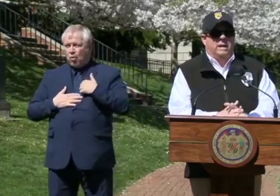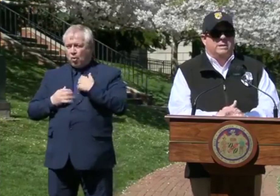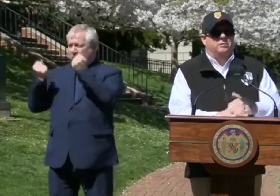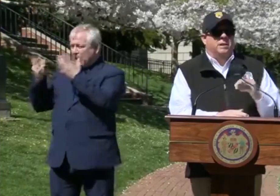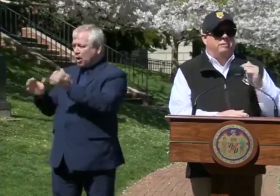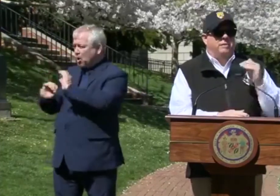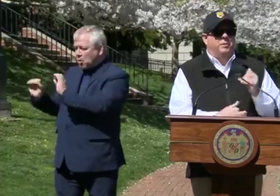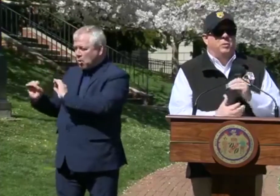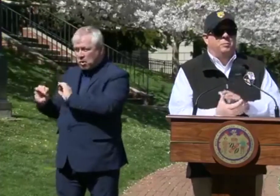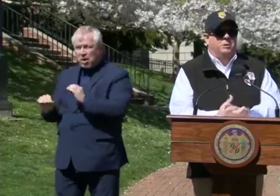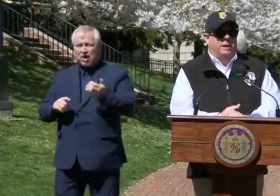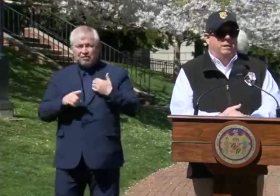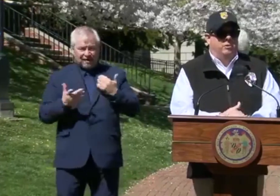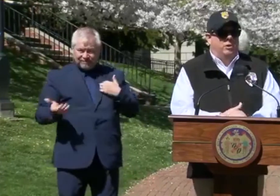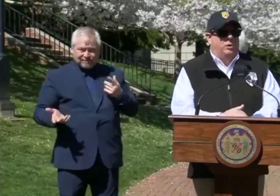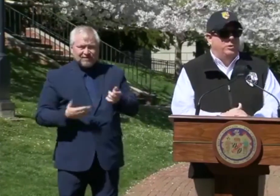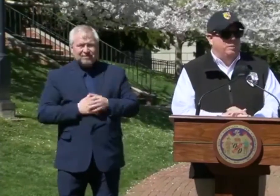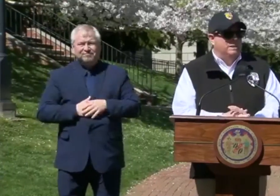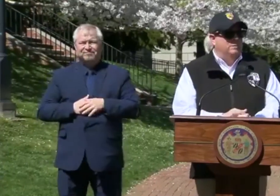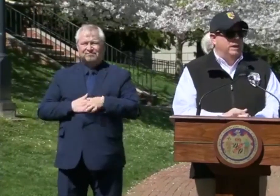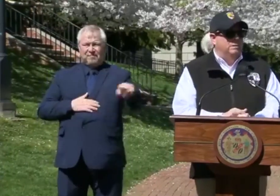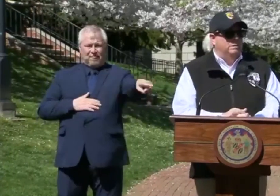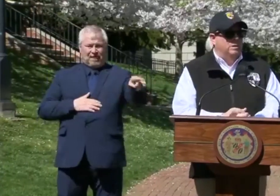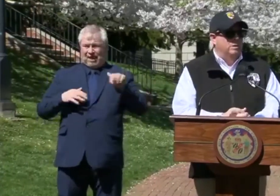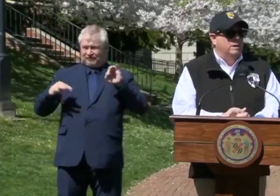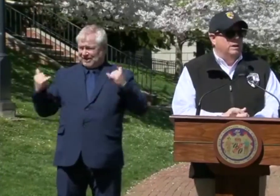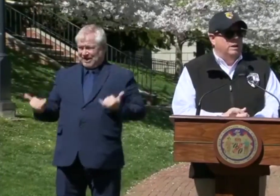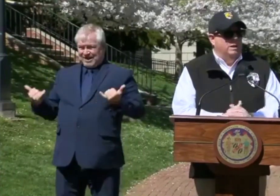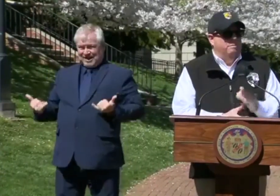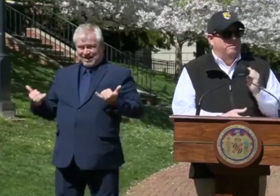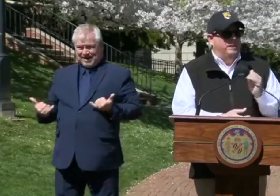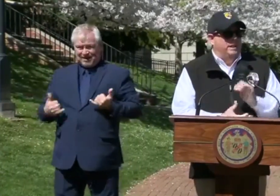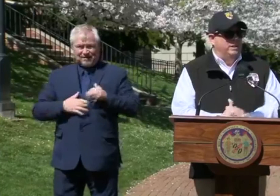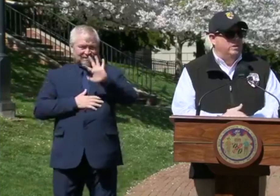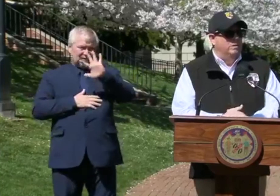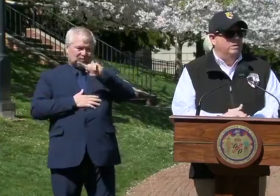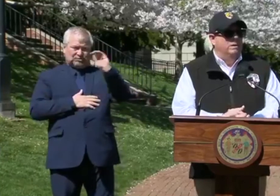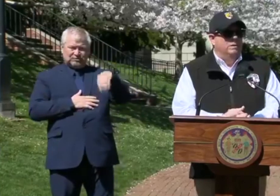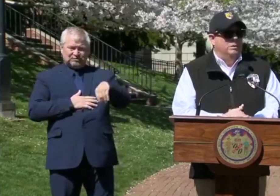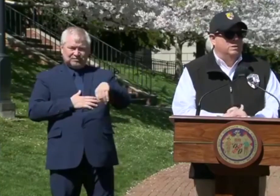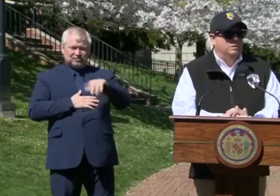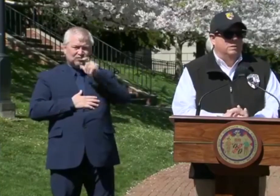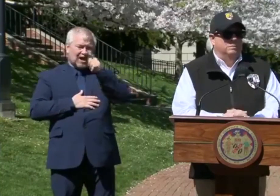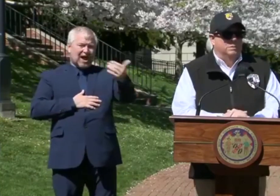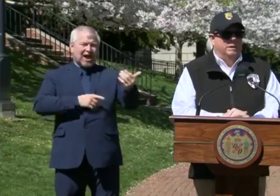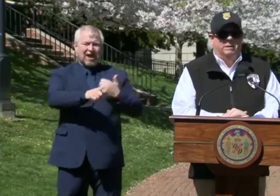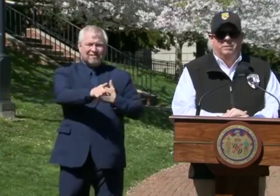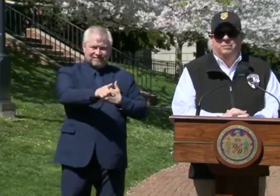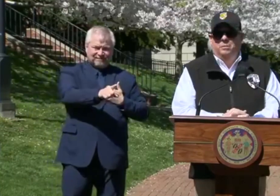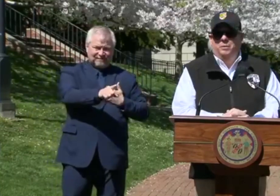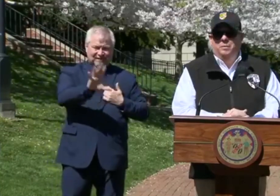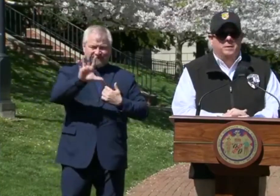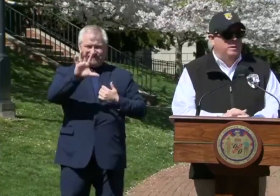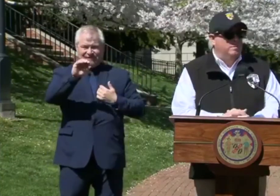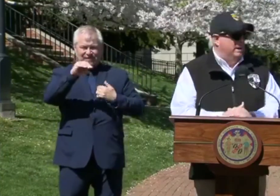Sure. As of today, 51% of all the positive cases are 50 and younger, which is quite a difference